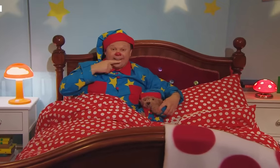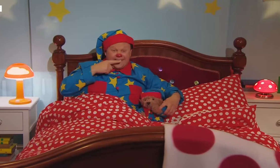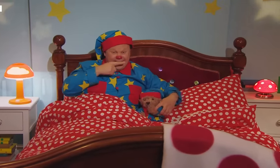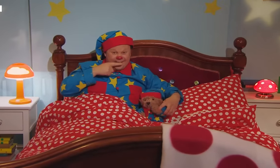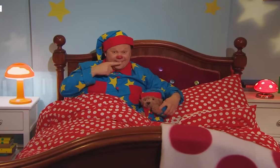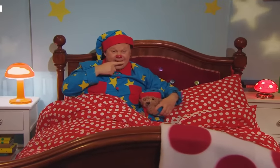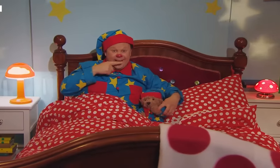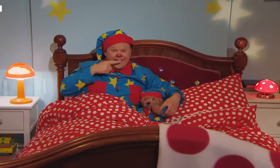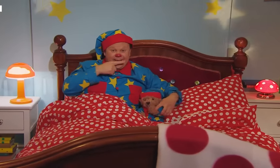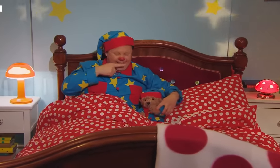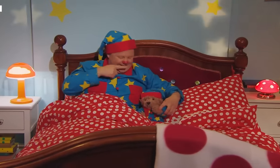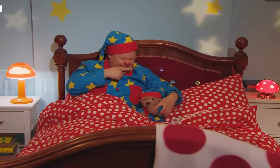the sink.